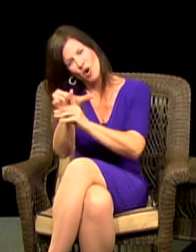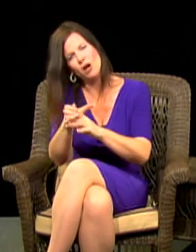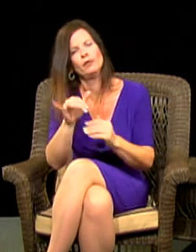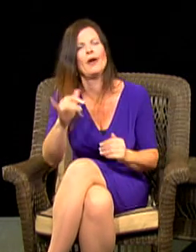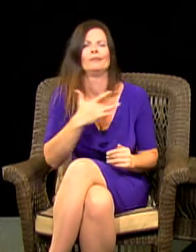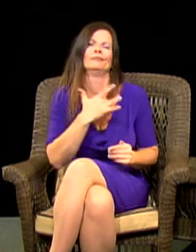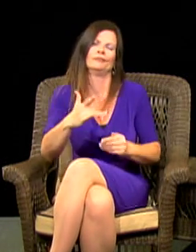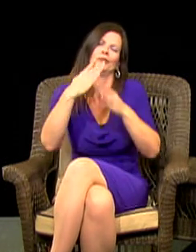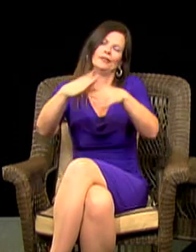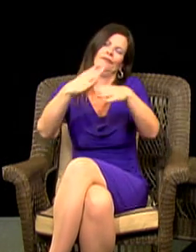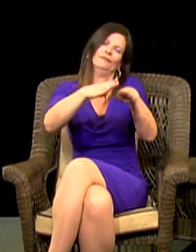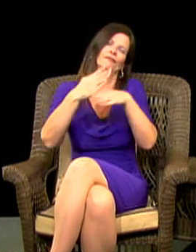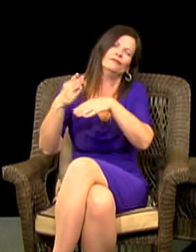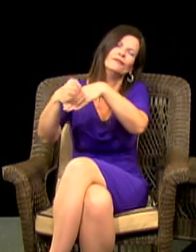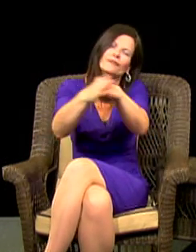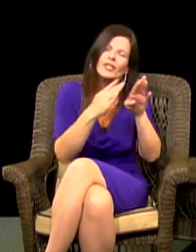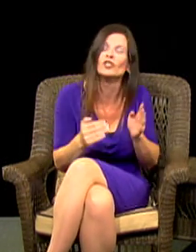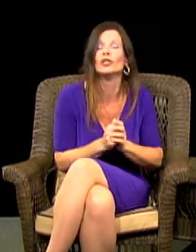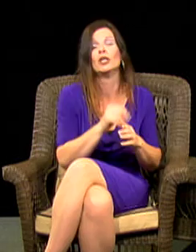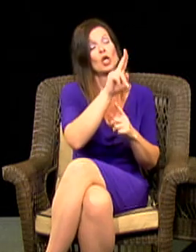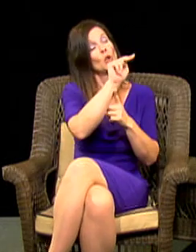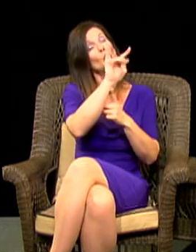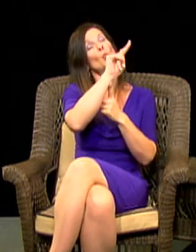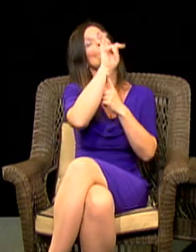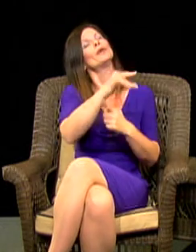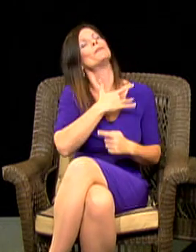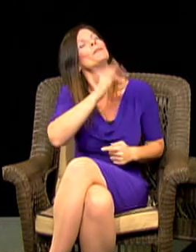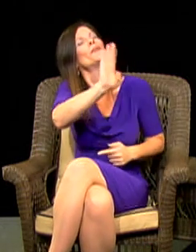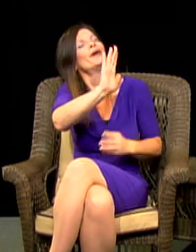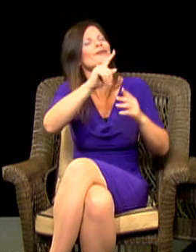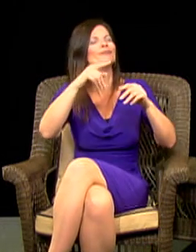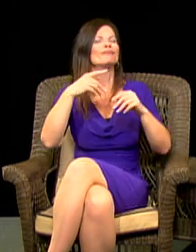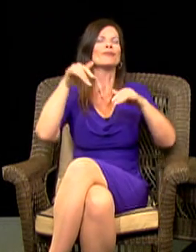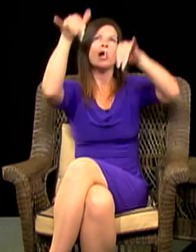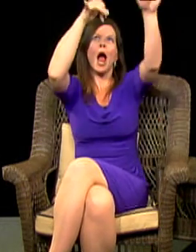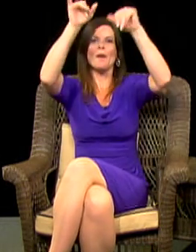not trying to really support issues, is what I feel like causes a lot of the divide.